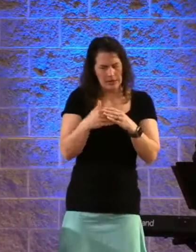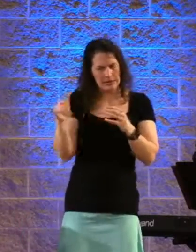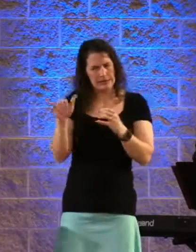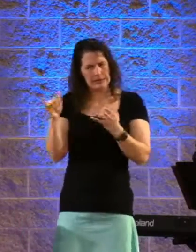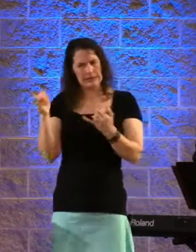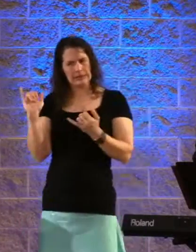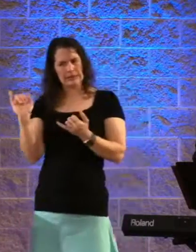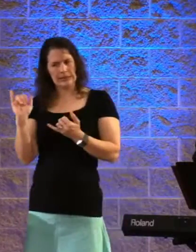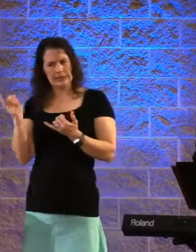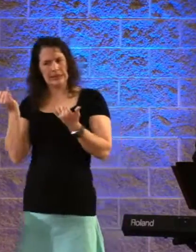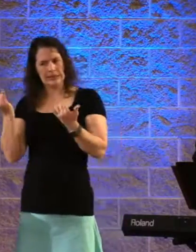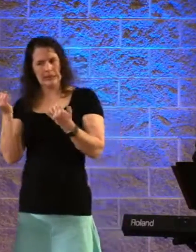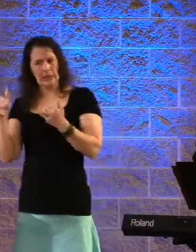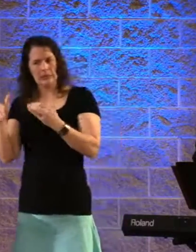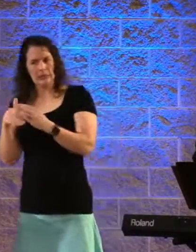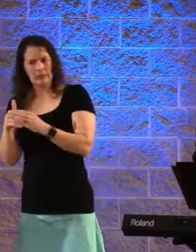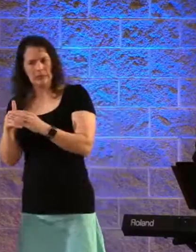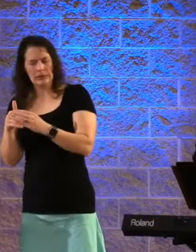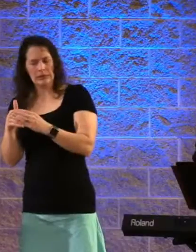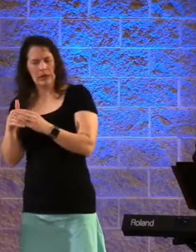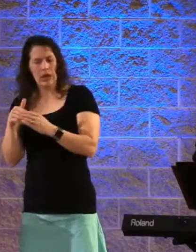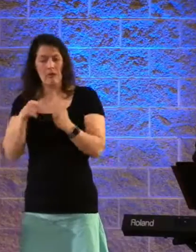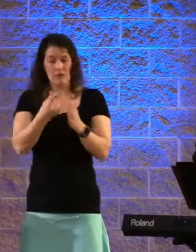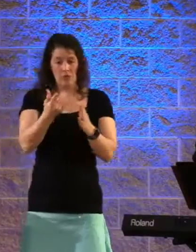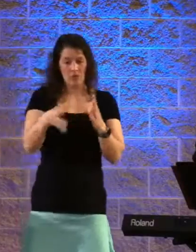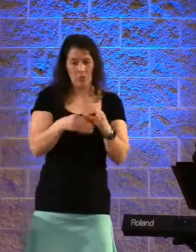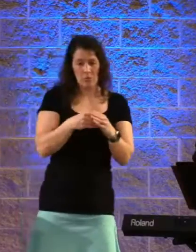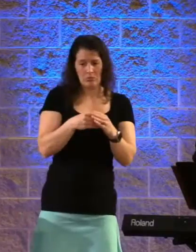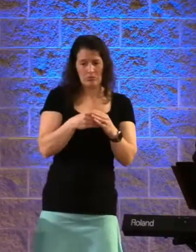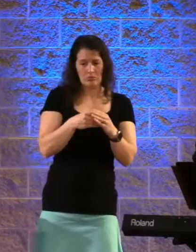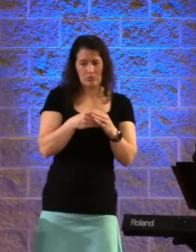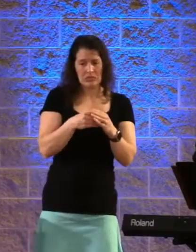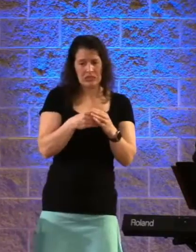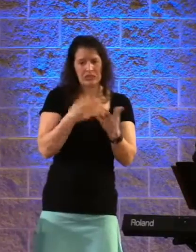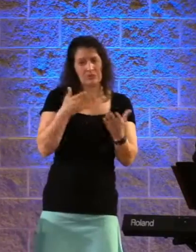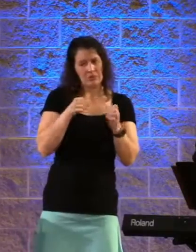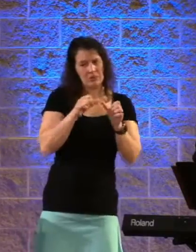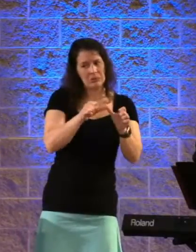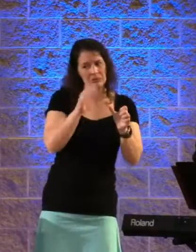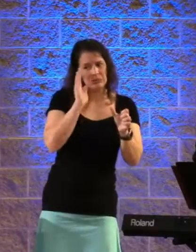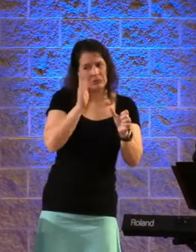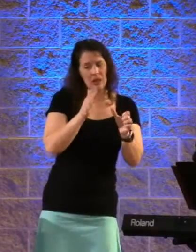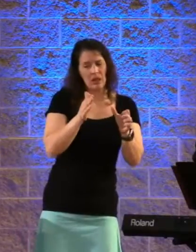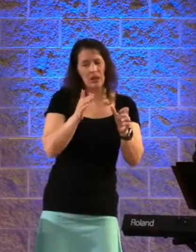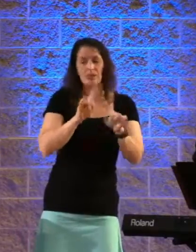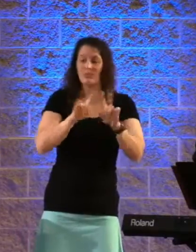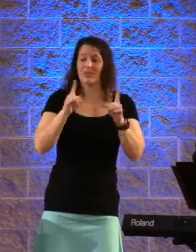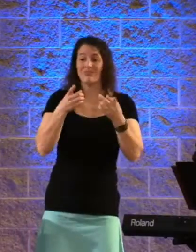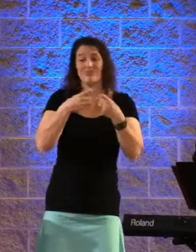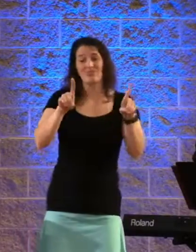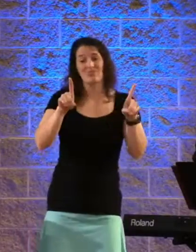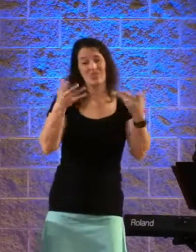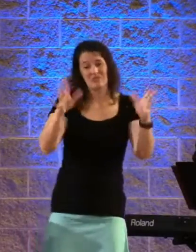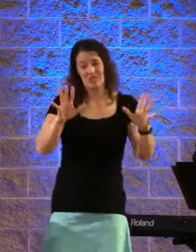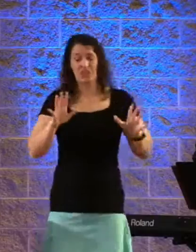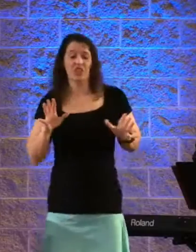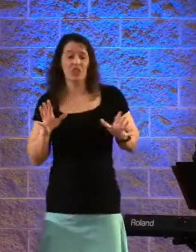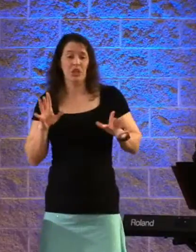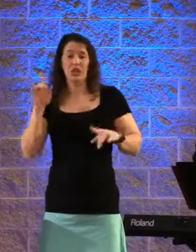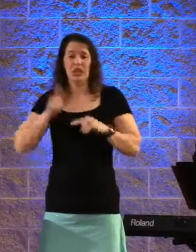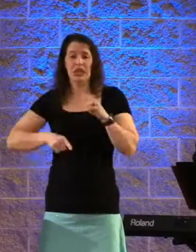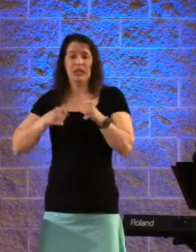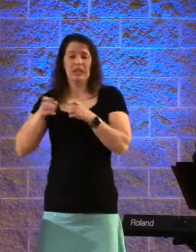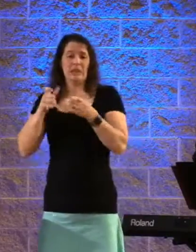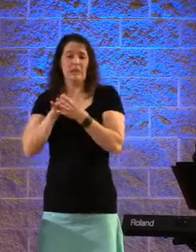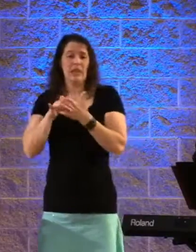in the second marriage, the first marriage would have probably lasted. But that's over. That's over. That's done. We really can't deal with that anymore. You're walking